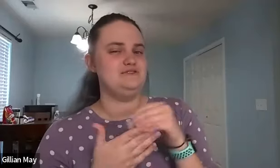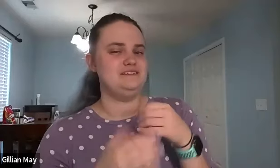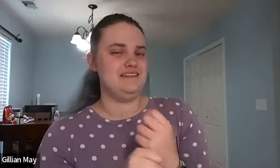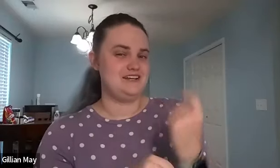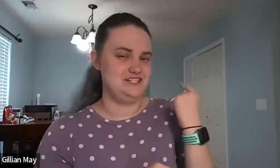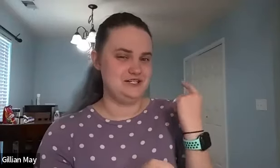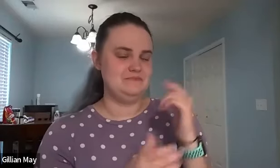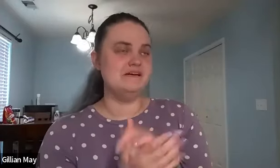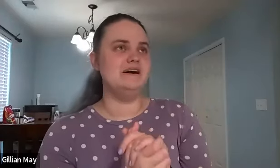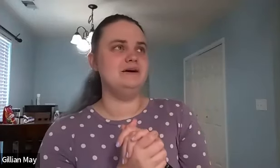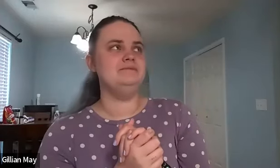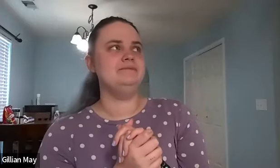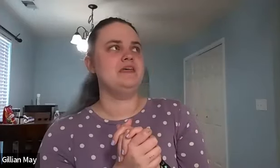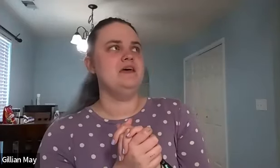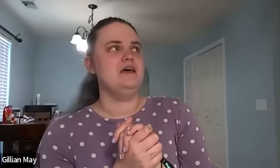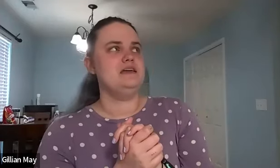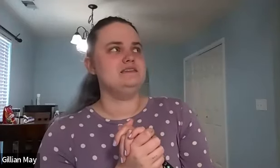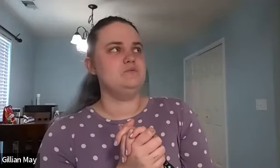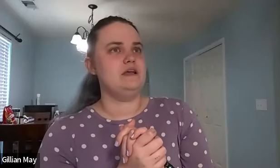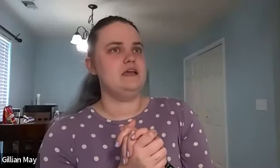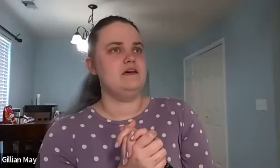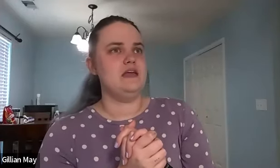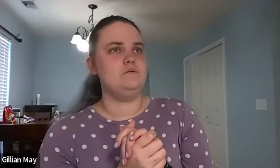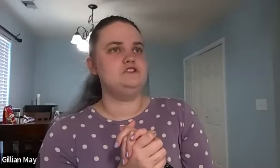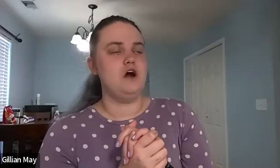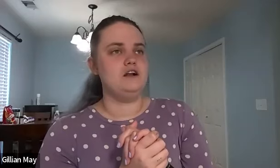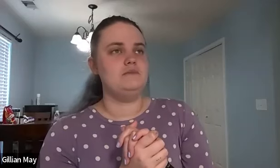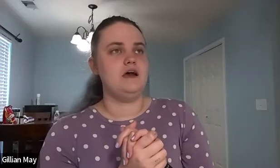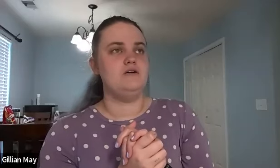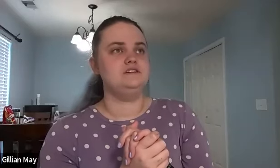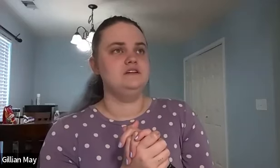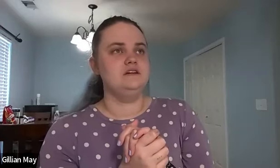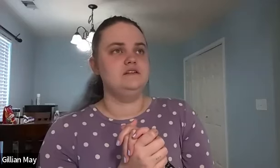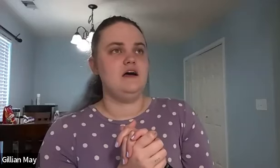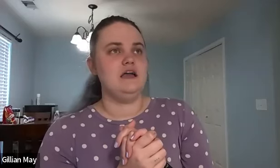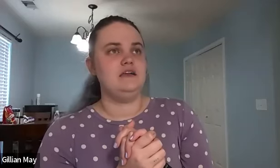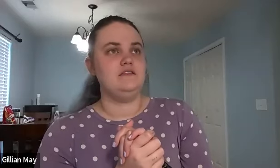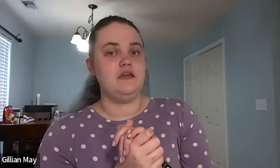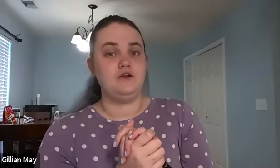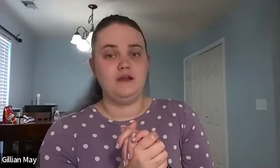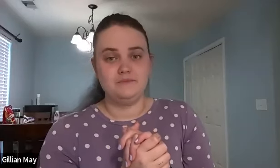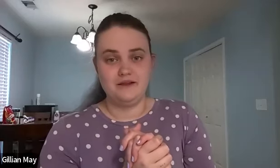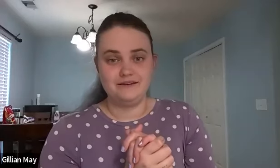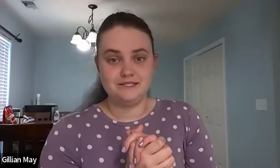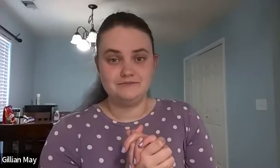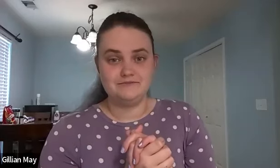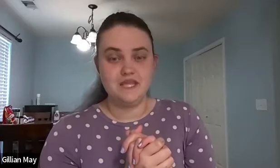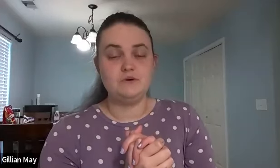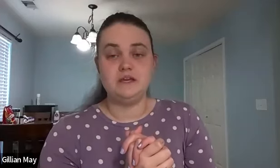students last year, is when they would talk about like their grandparents. They would get